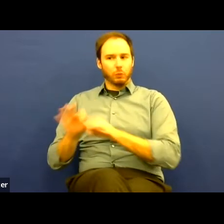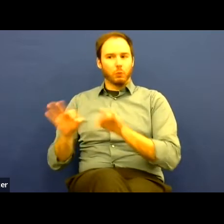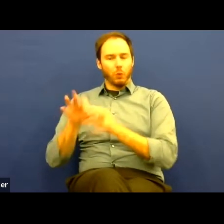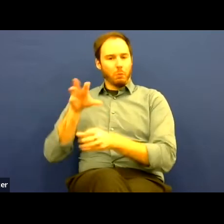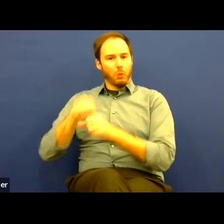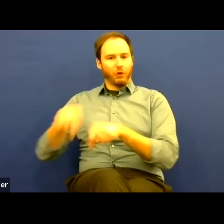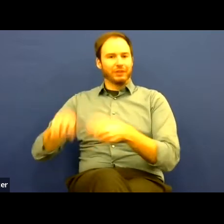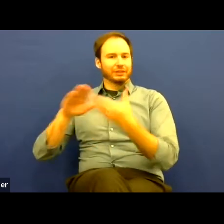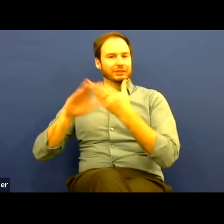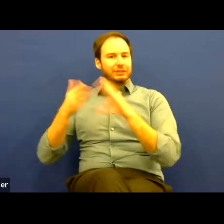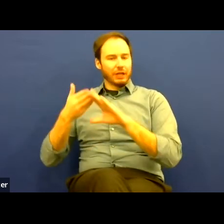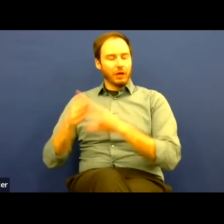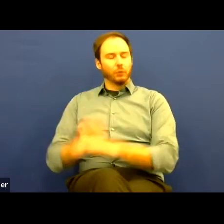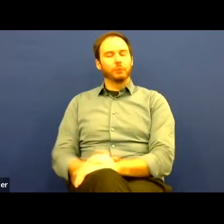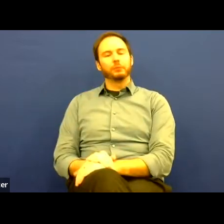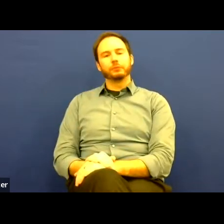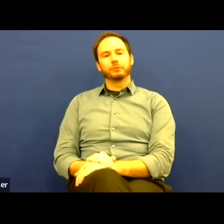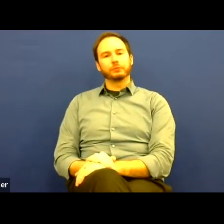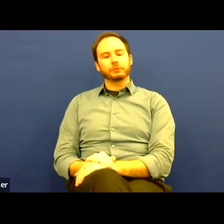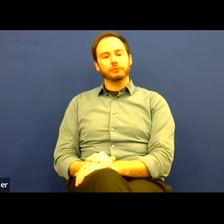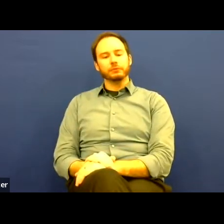town.